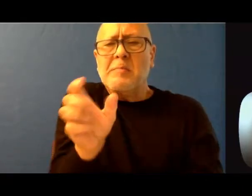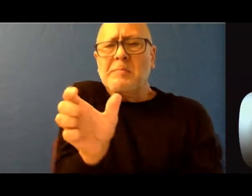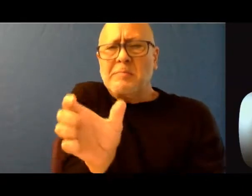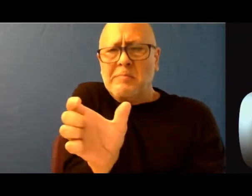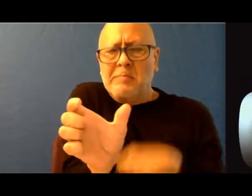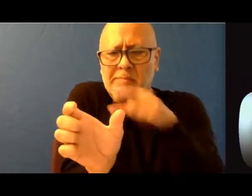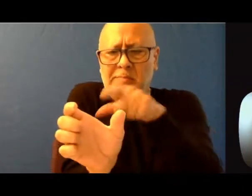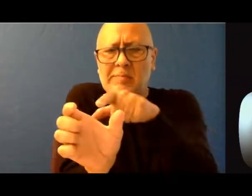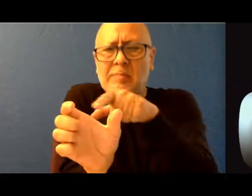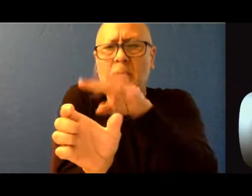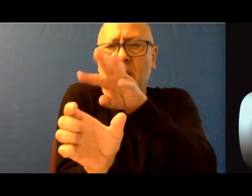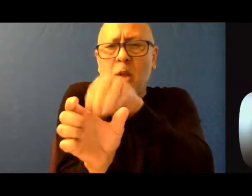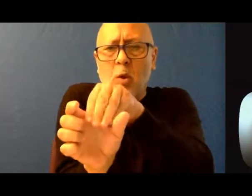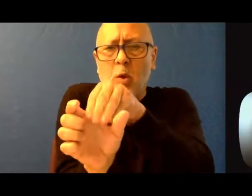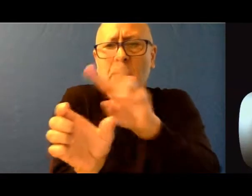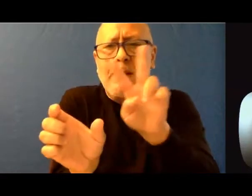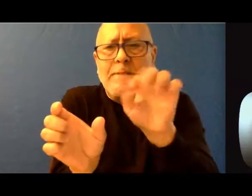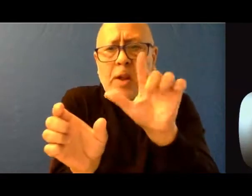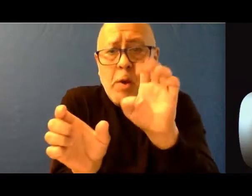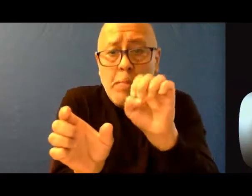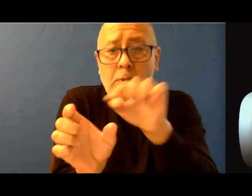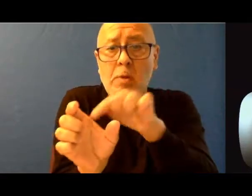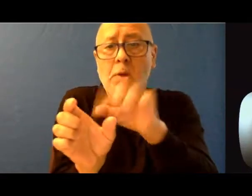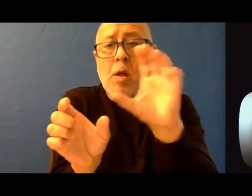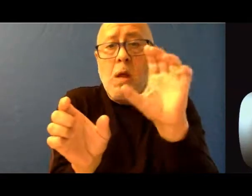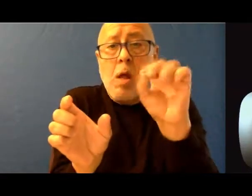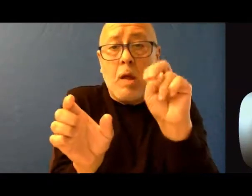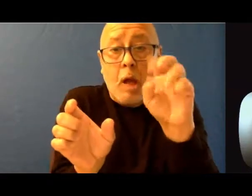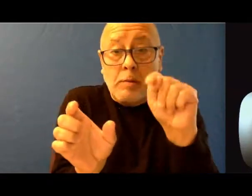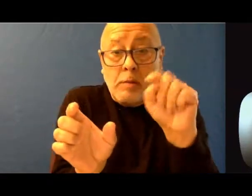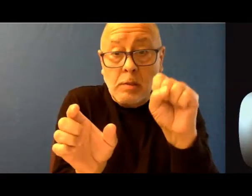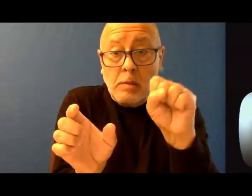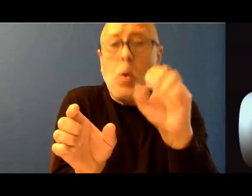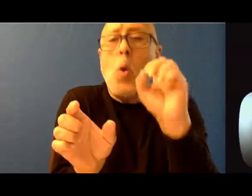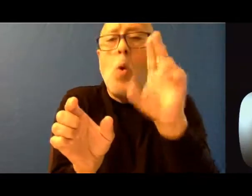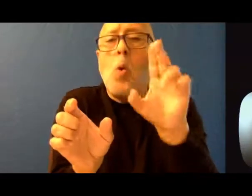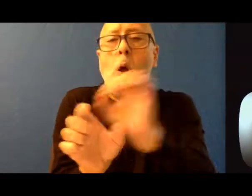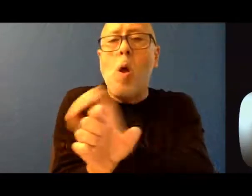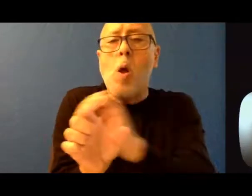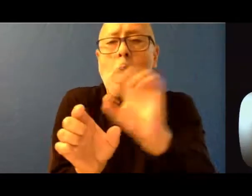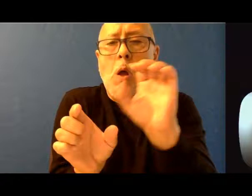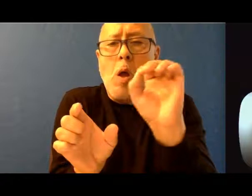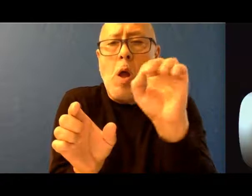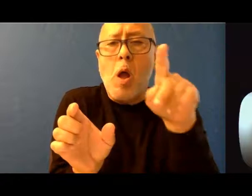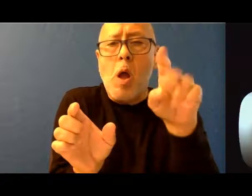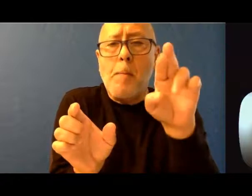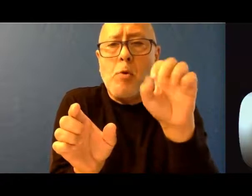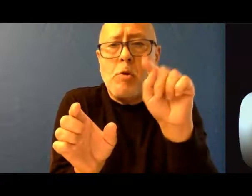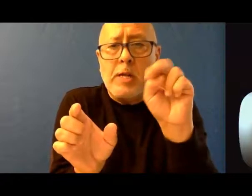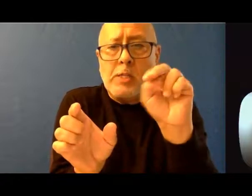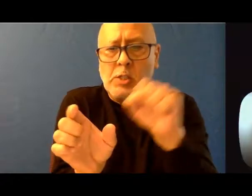variables, constants, and or operations. So here we